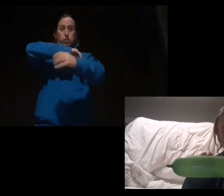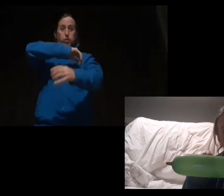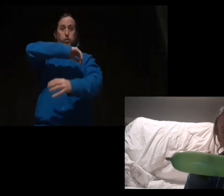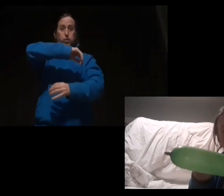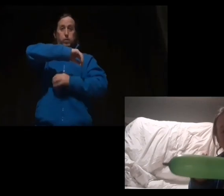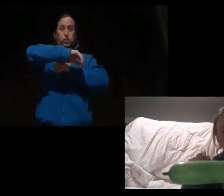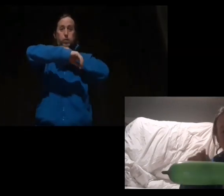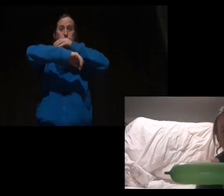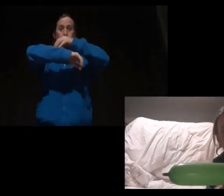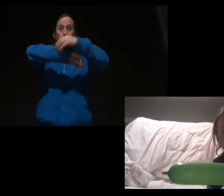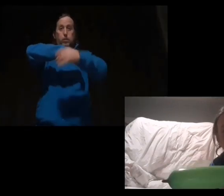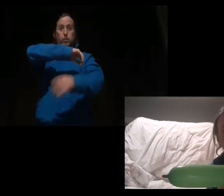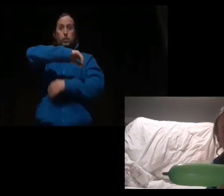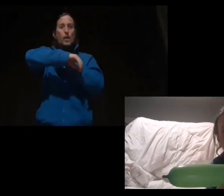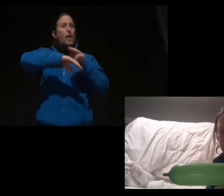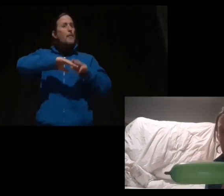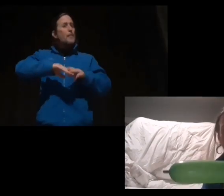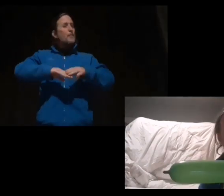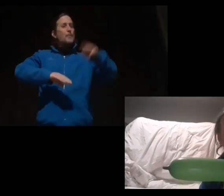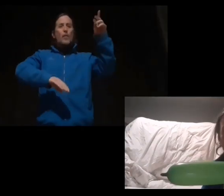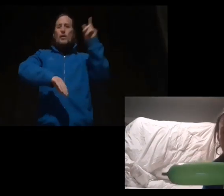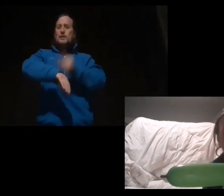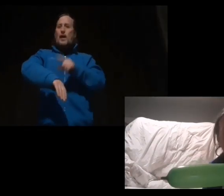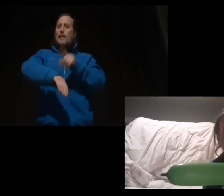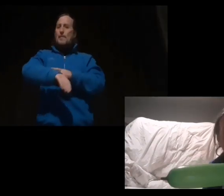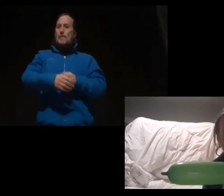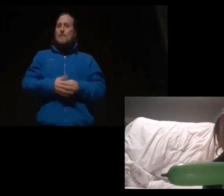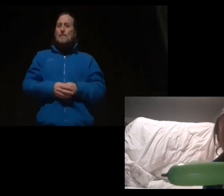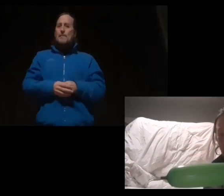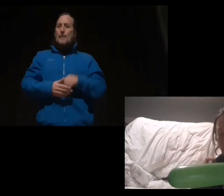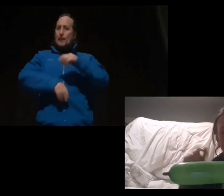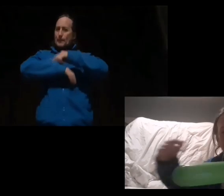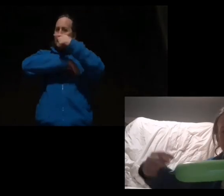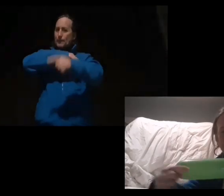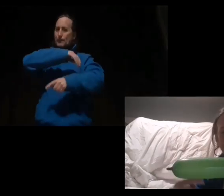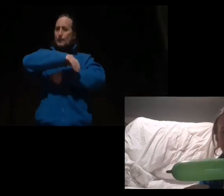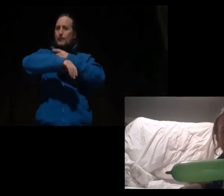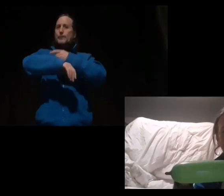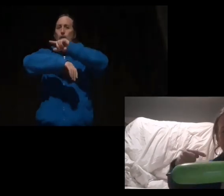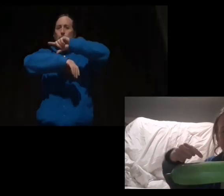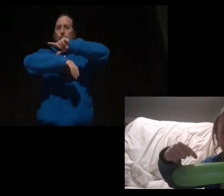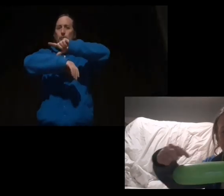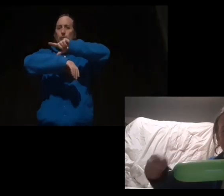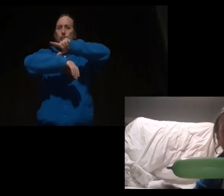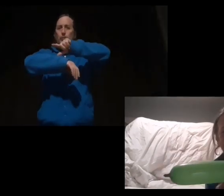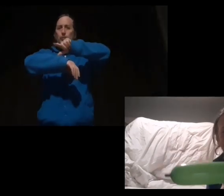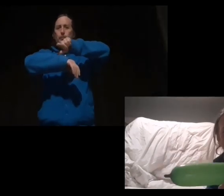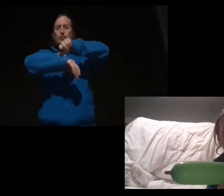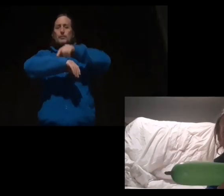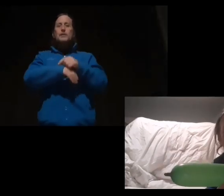the balloon and knock that little switch, it takes a hell of a lot more time for that ant to go round and knock that